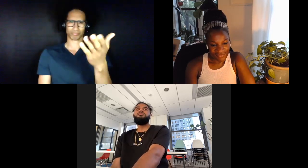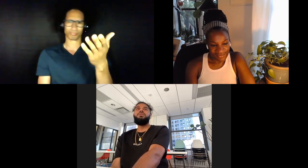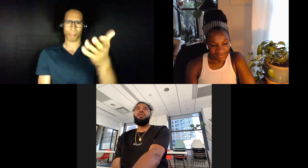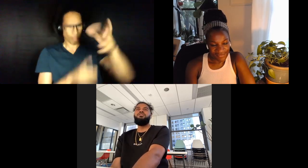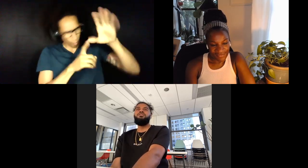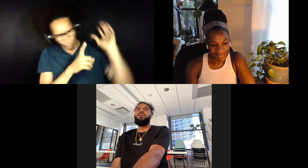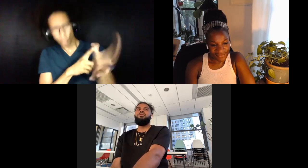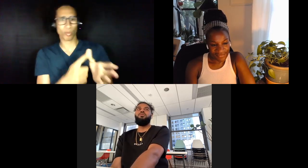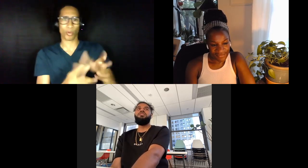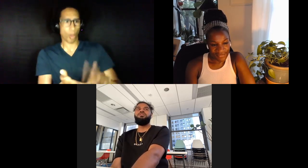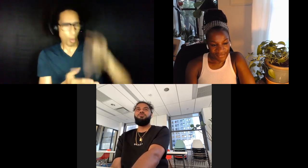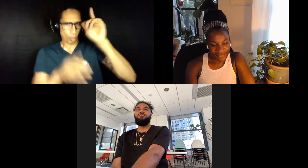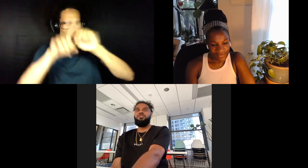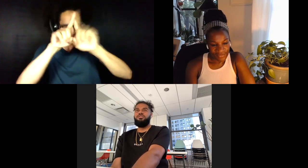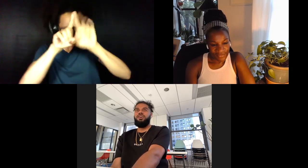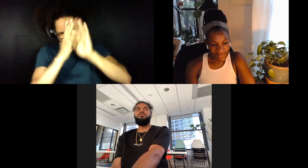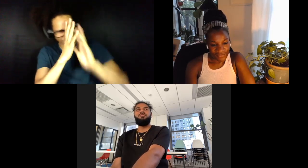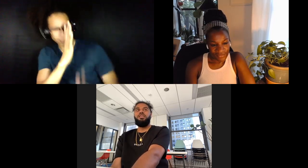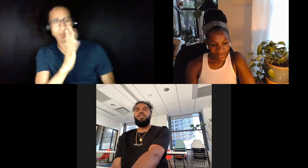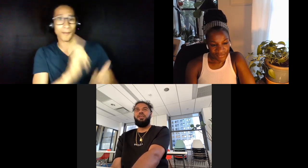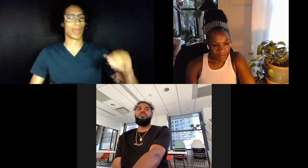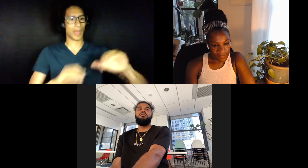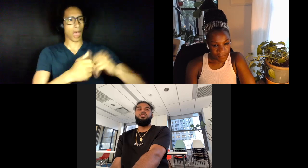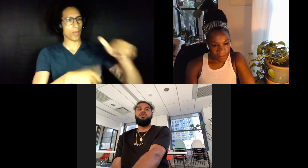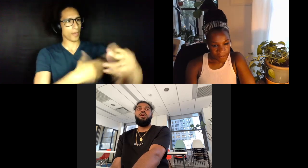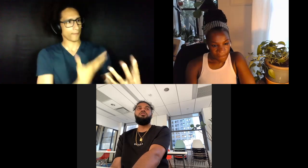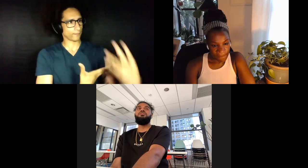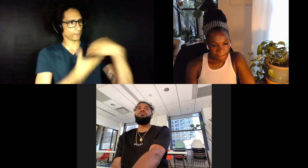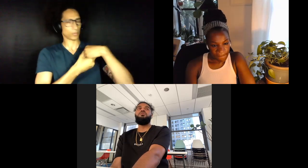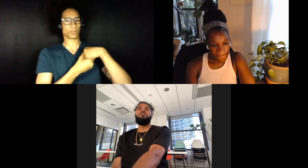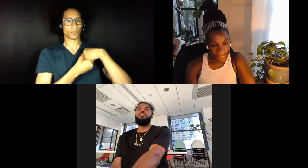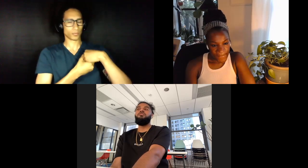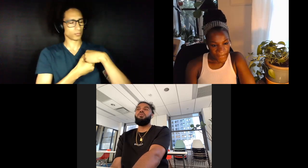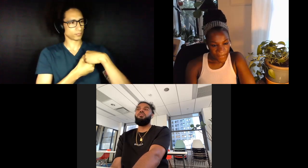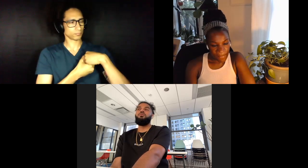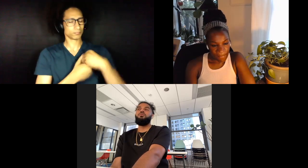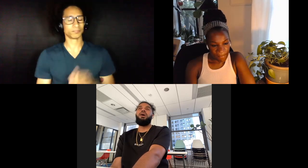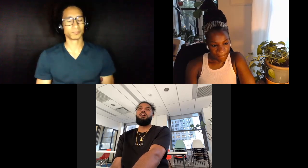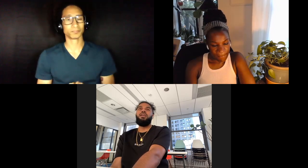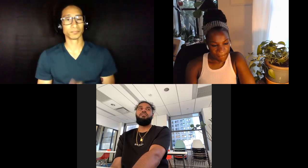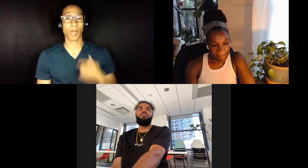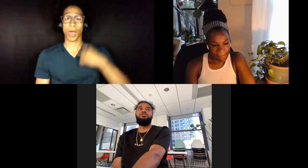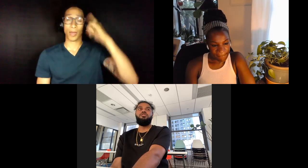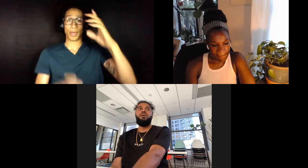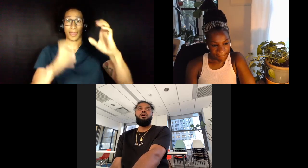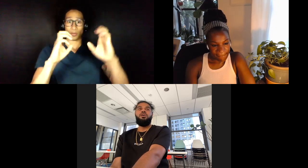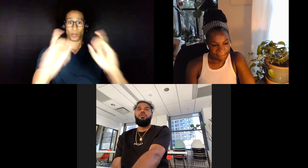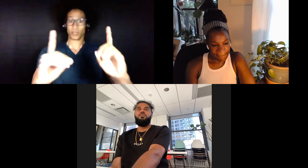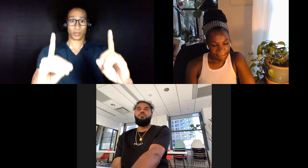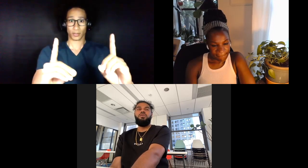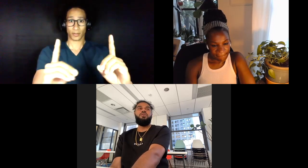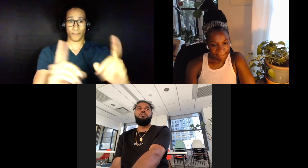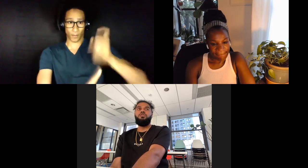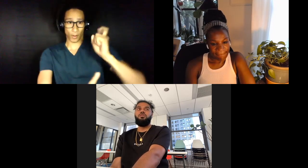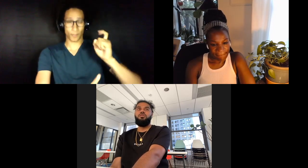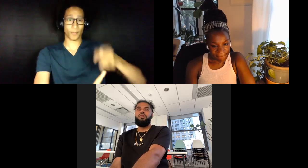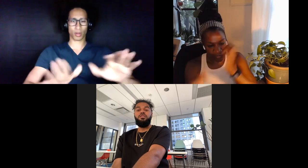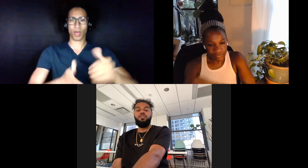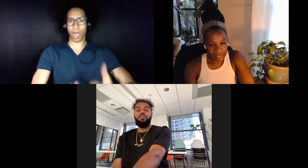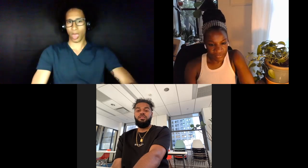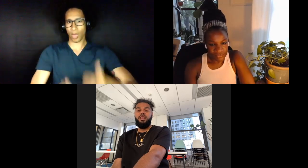about me, just a little context to kind of like add to the bio that was just presented. But like I've been a music writer